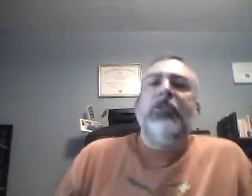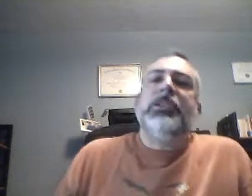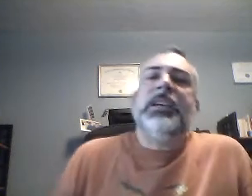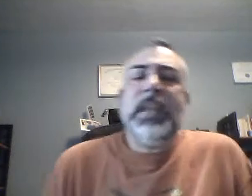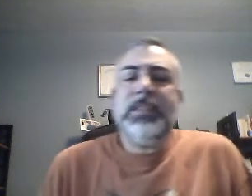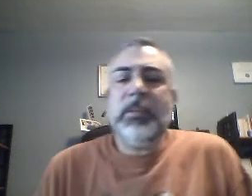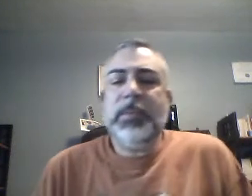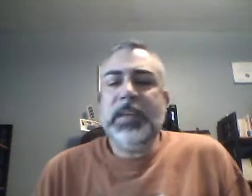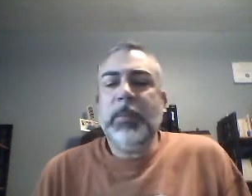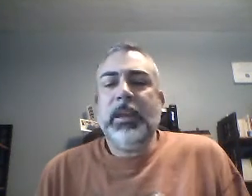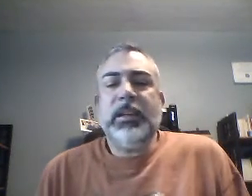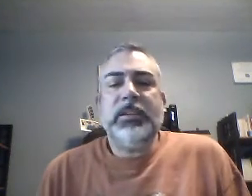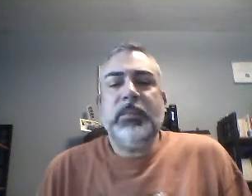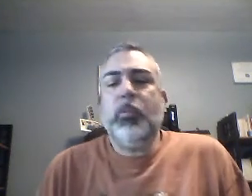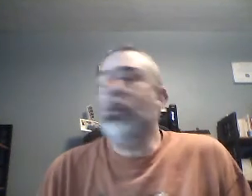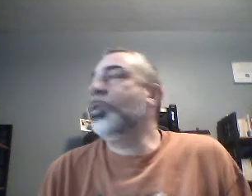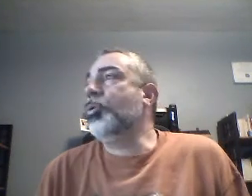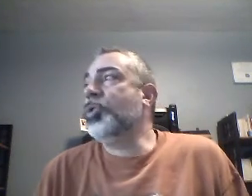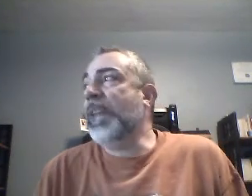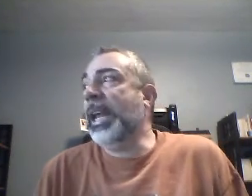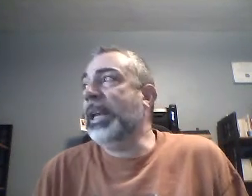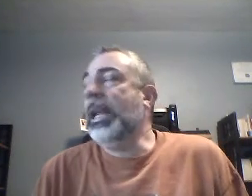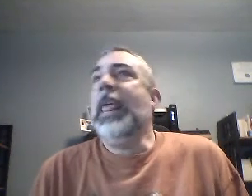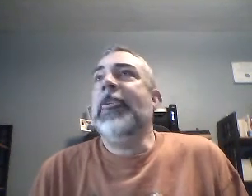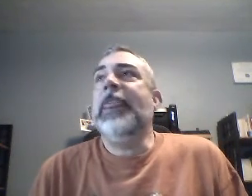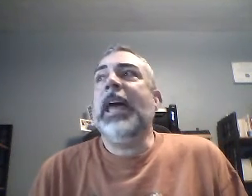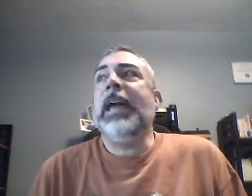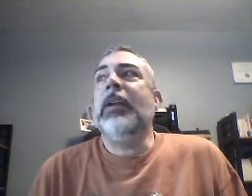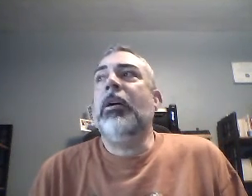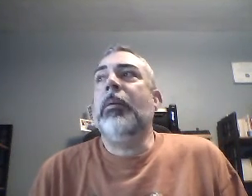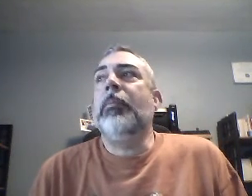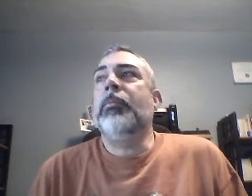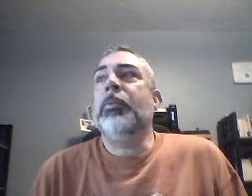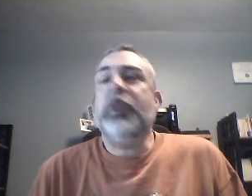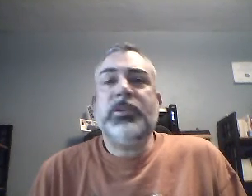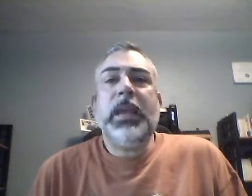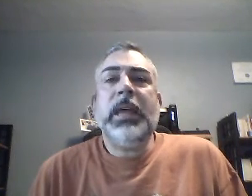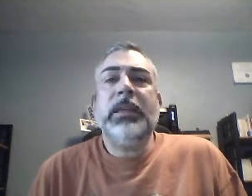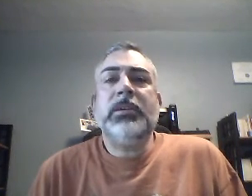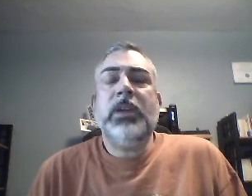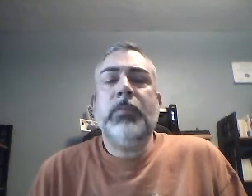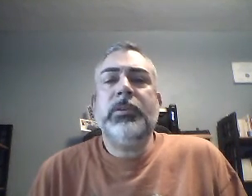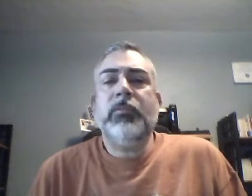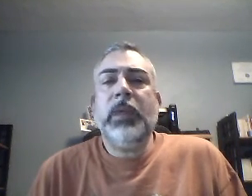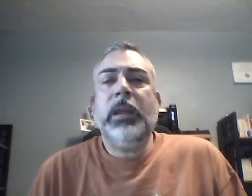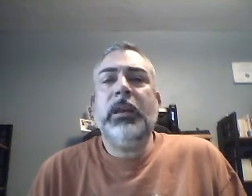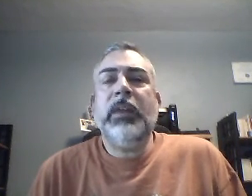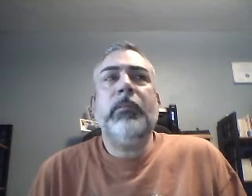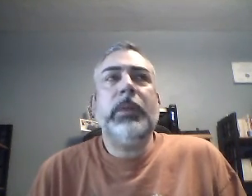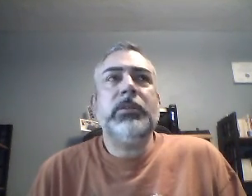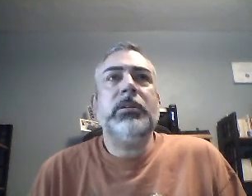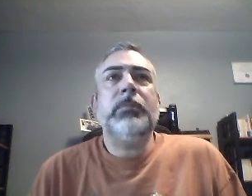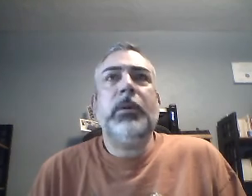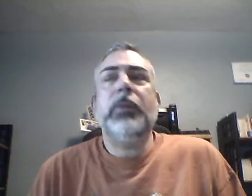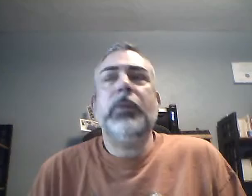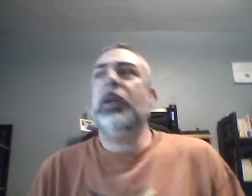prioritize the AIDS epidemic. And it's important to understand that the president we had at that time, President Reagan, never mentioned publicly